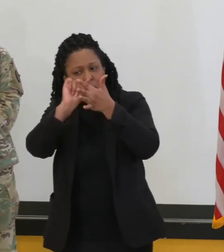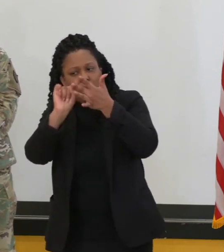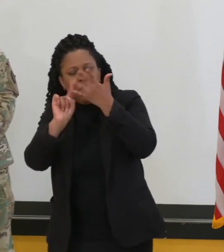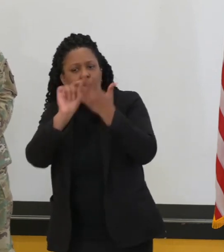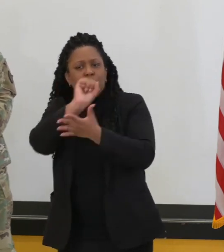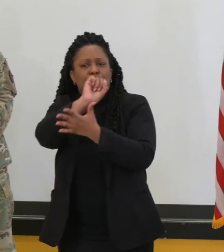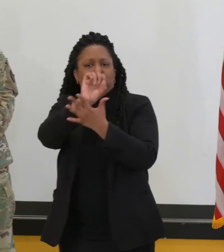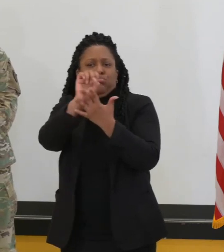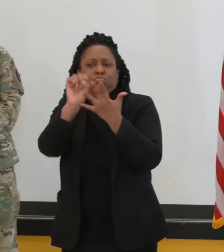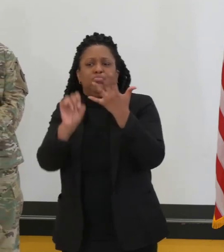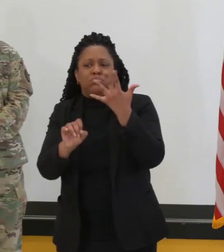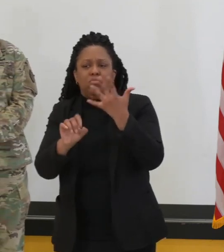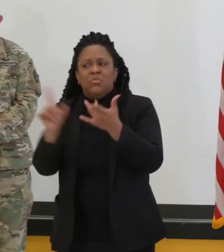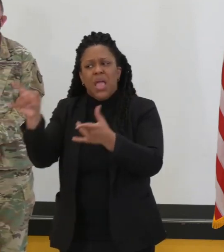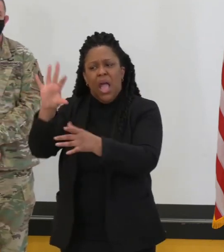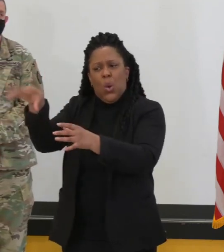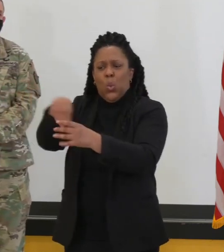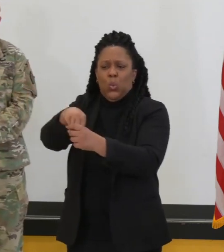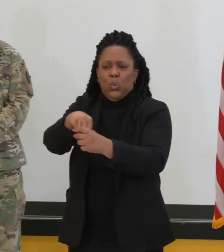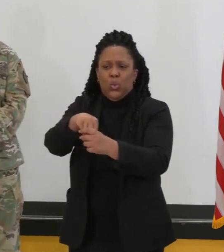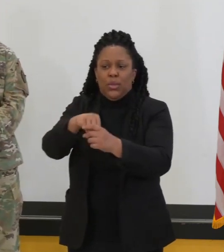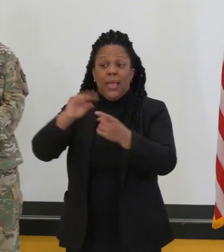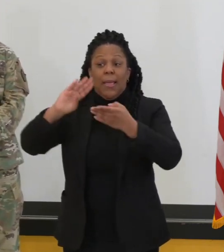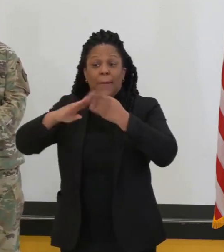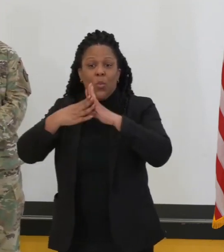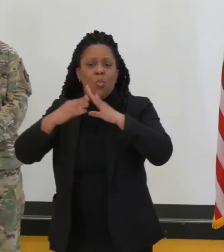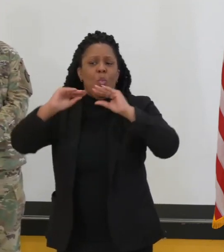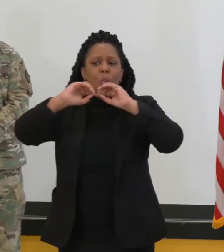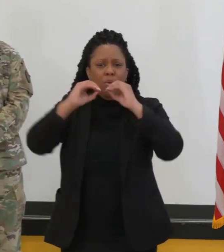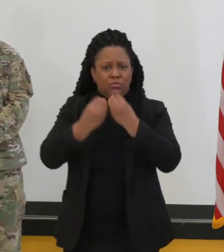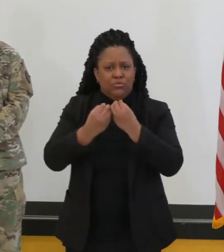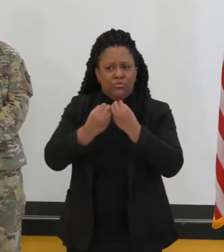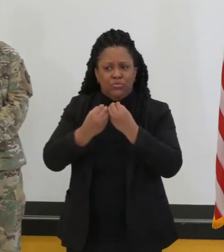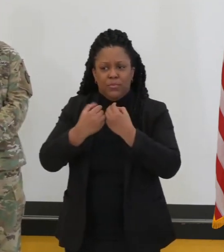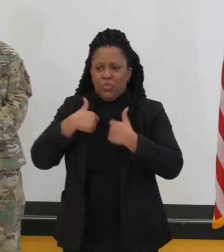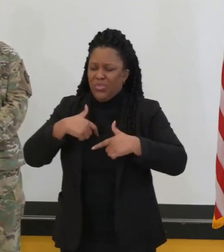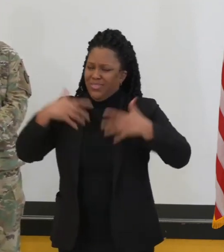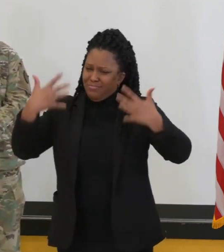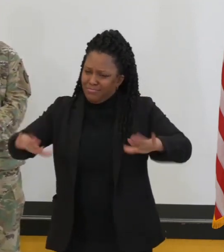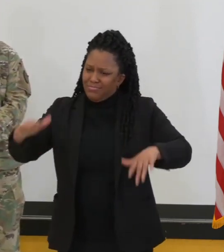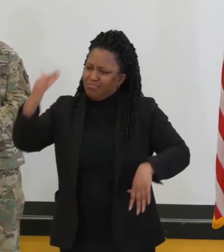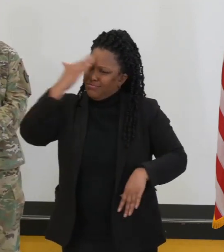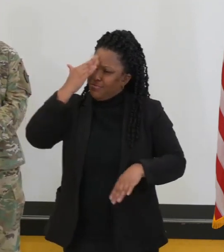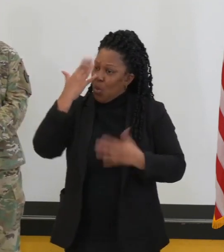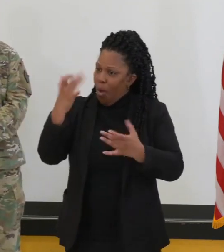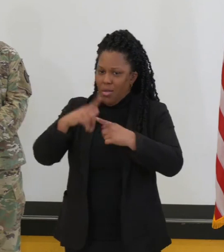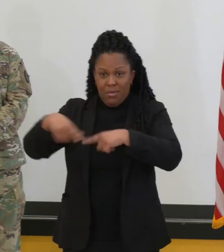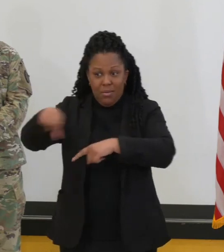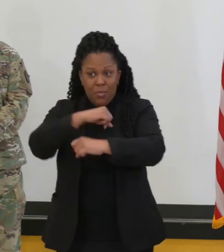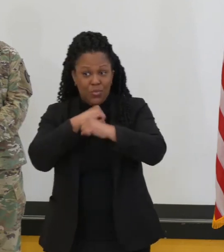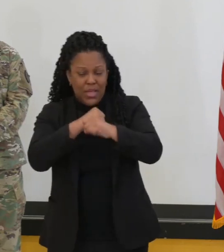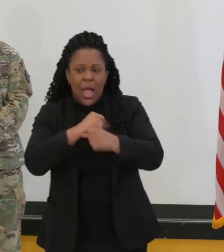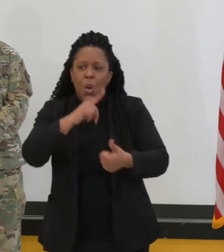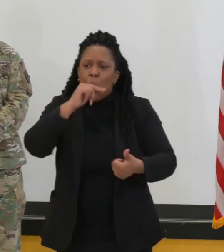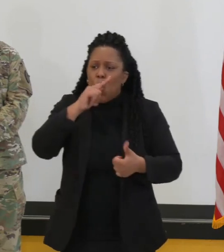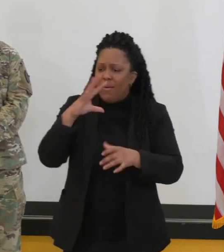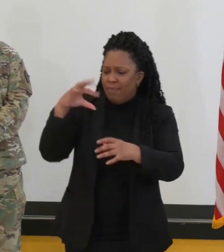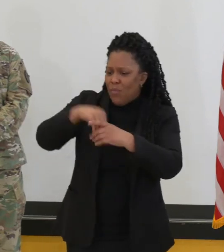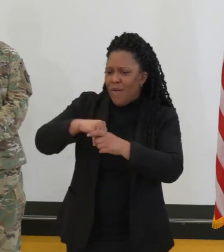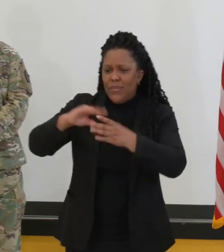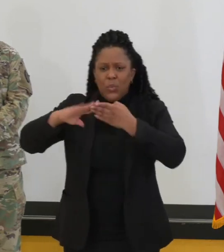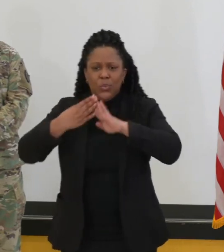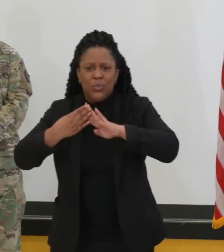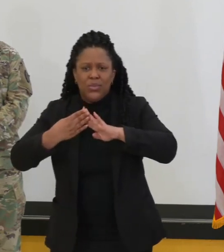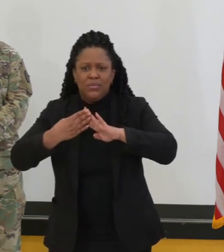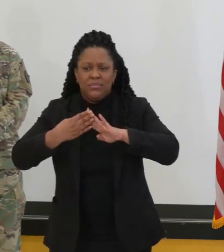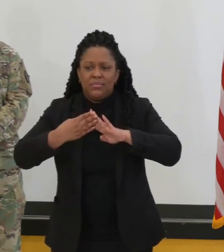kind of community organizations that we know are that want to protect their own and protect their community, and we will work